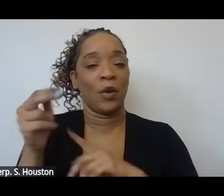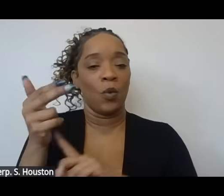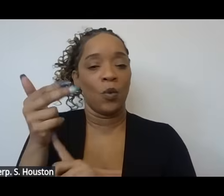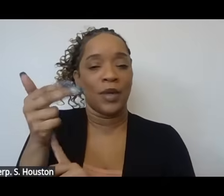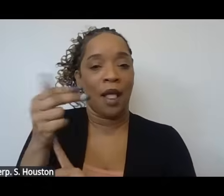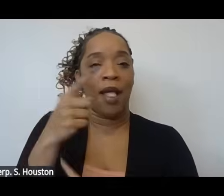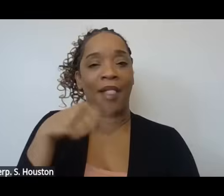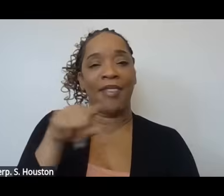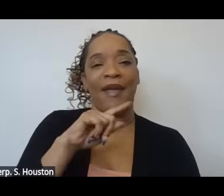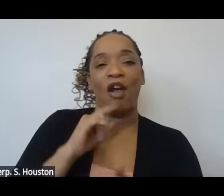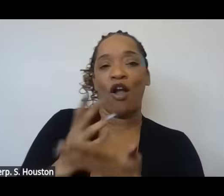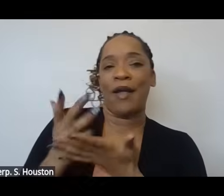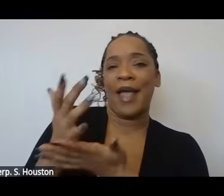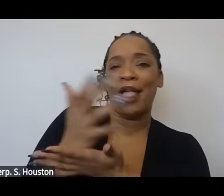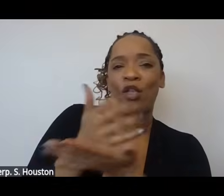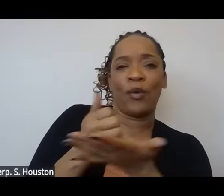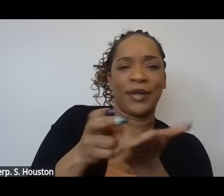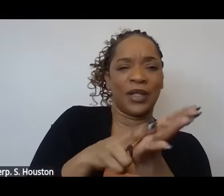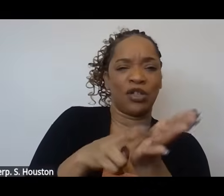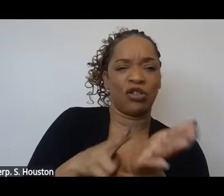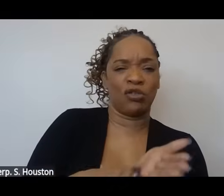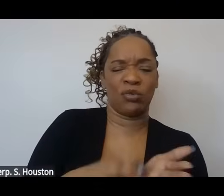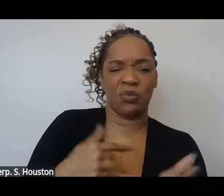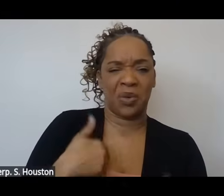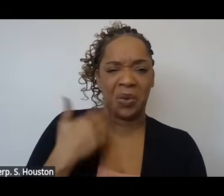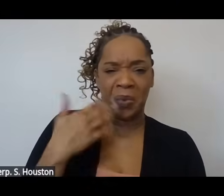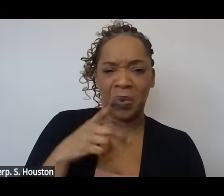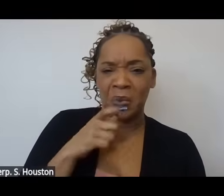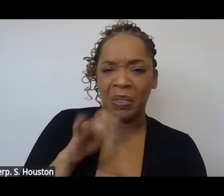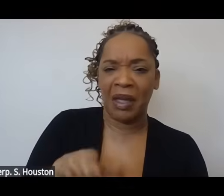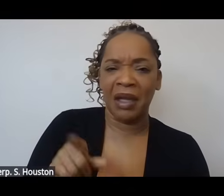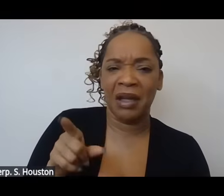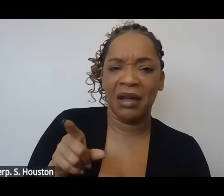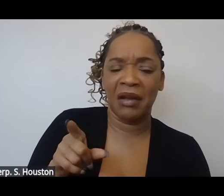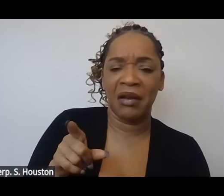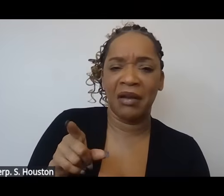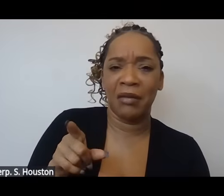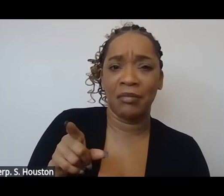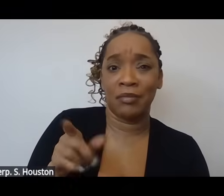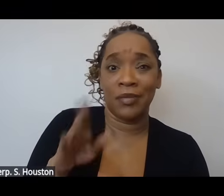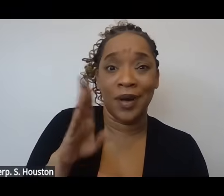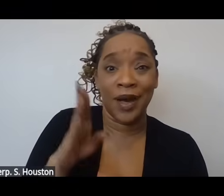Now, we have no idea who they are. And we're not ever going to know who they are.